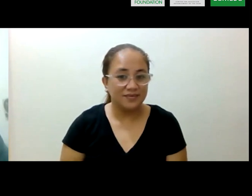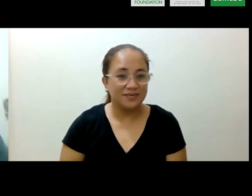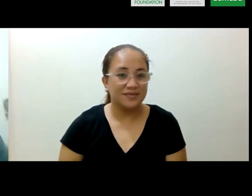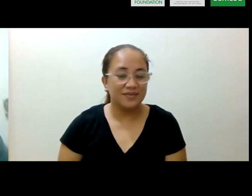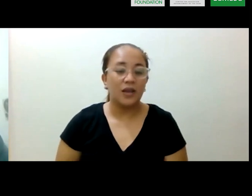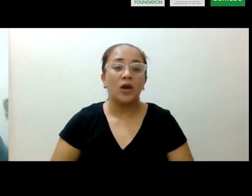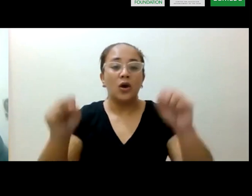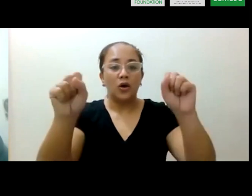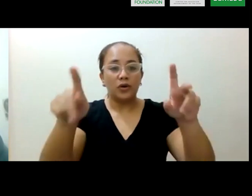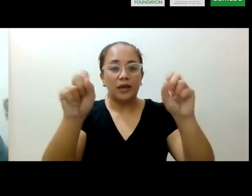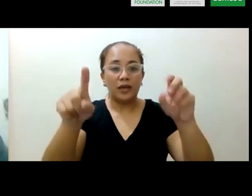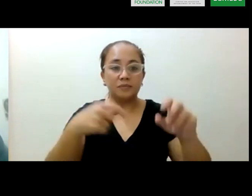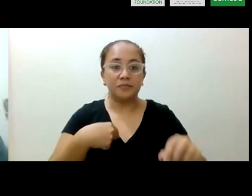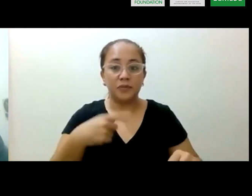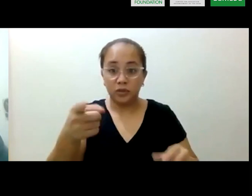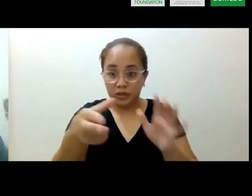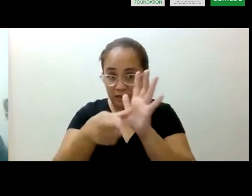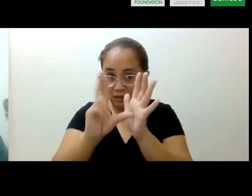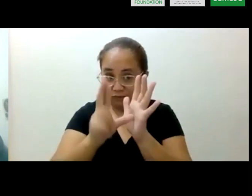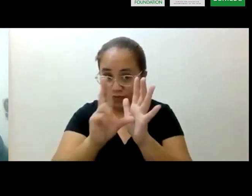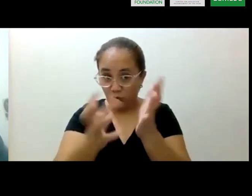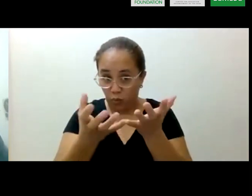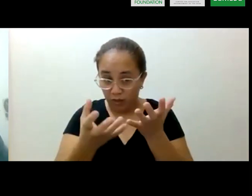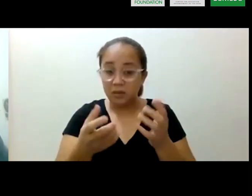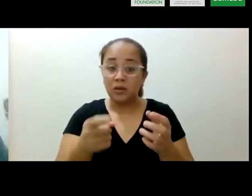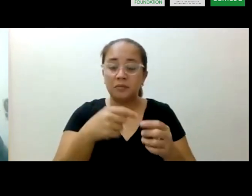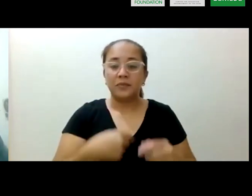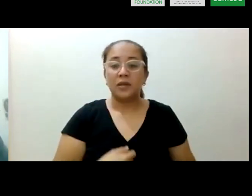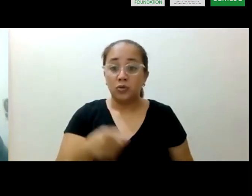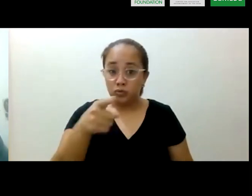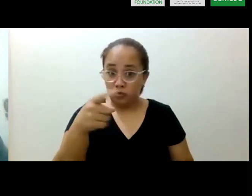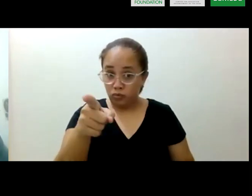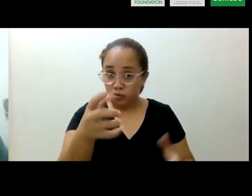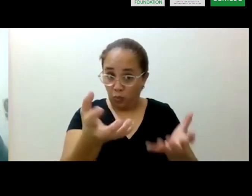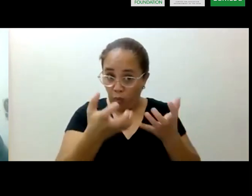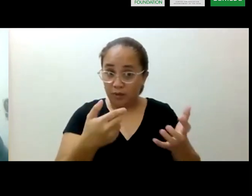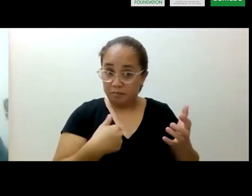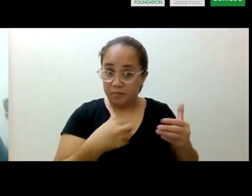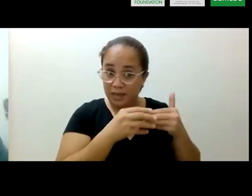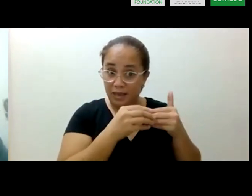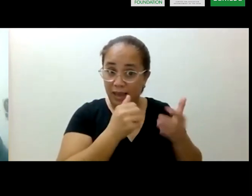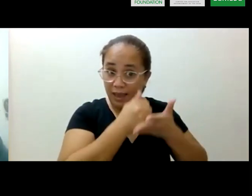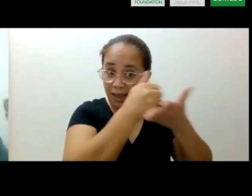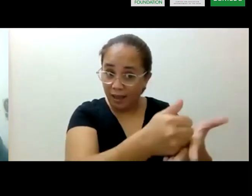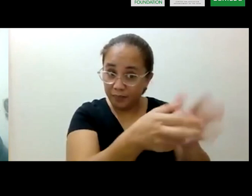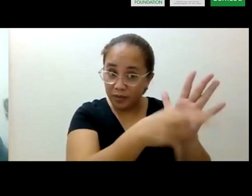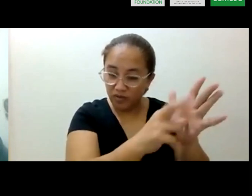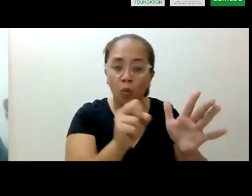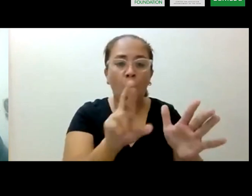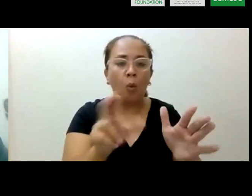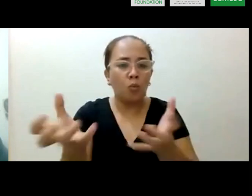All right, so if you want to have a review session, you want me to lead it or do you want to lead it yourself?